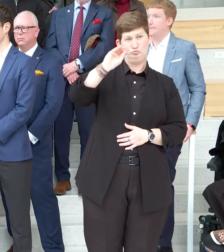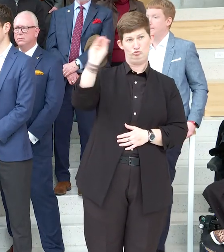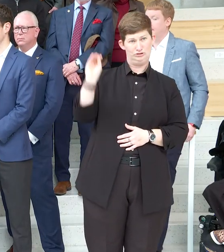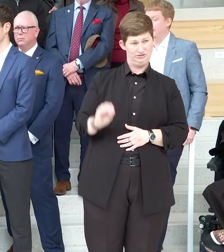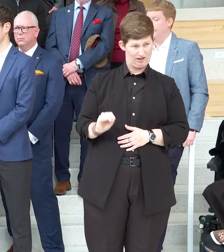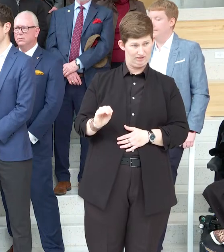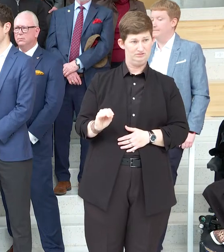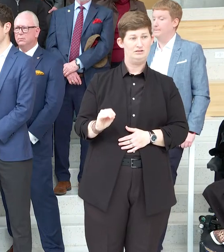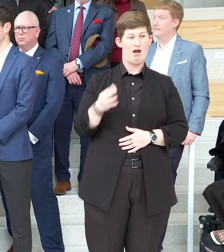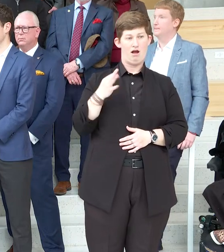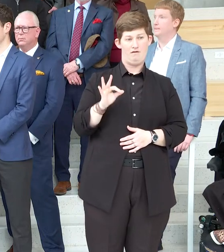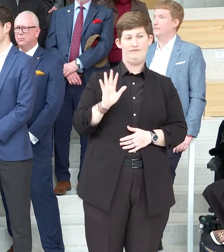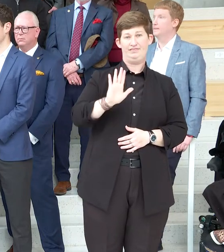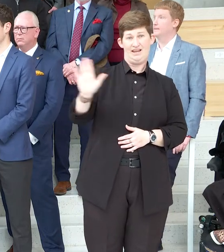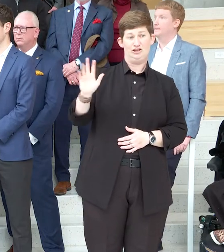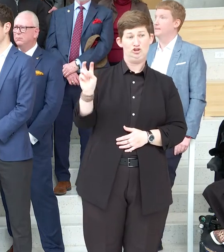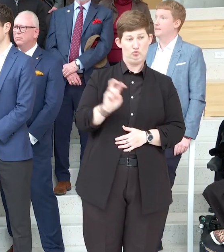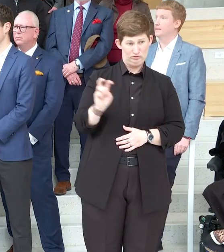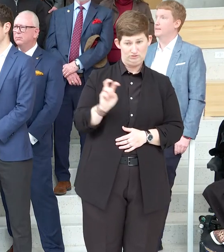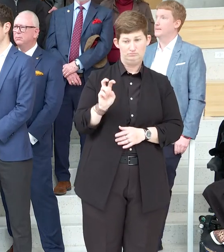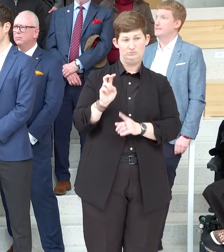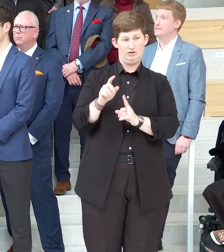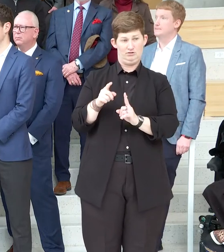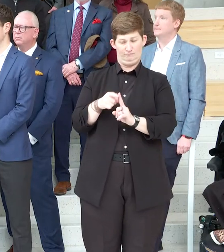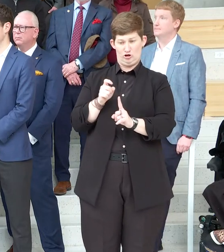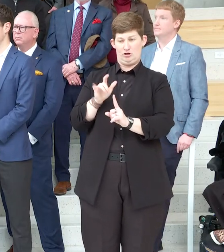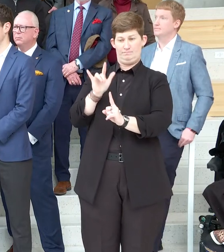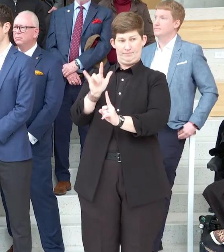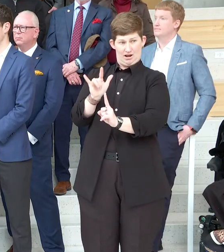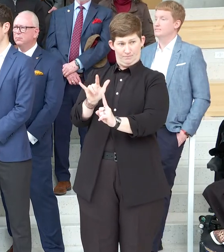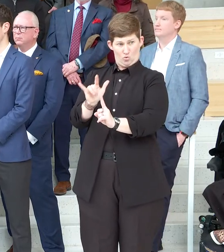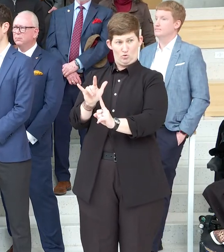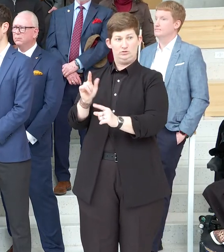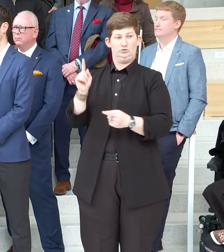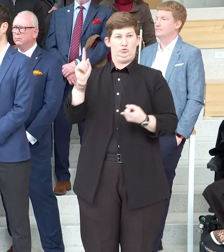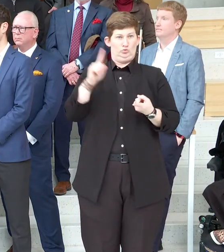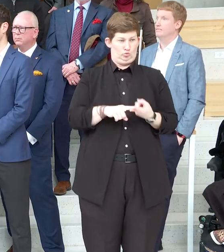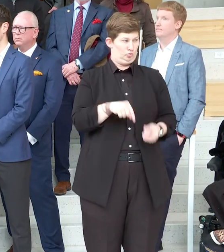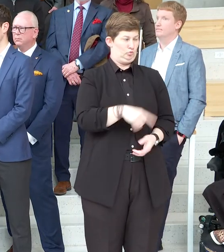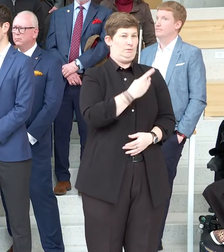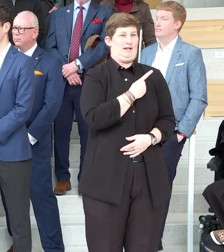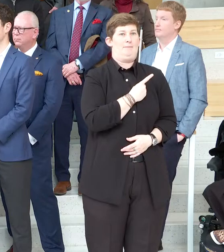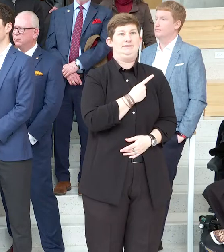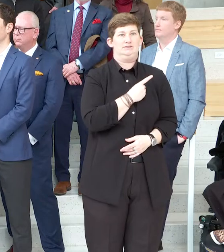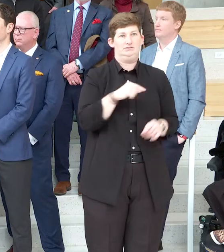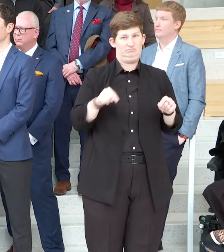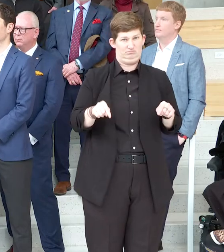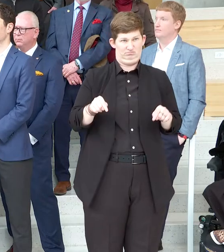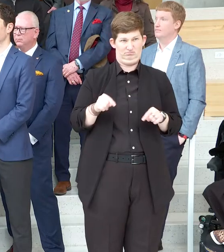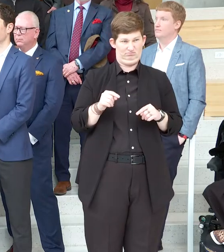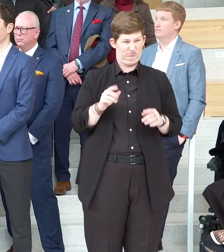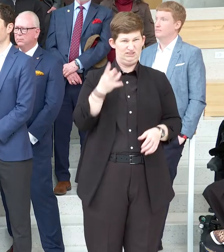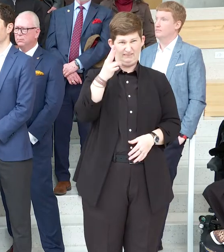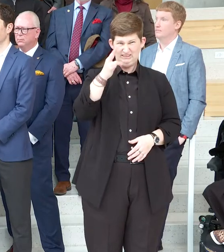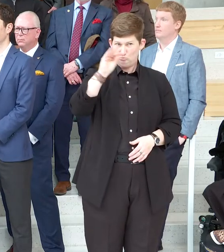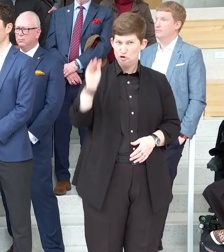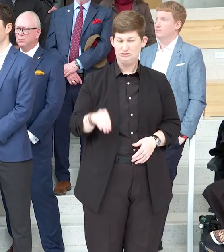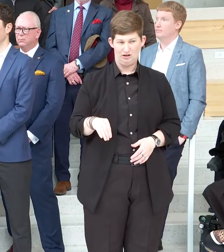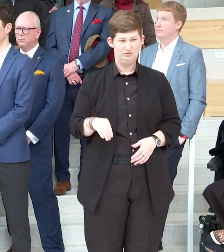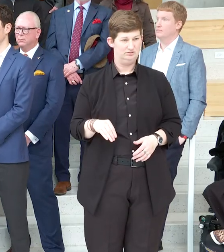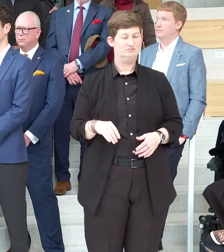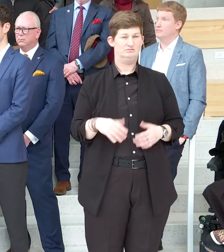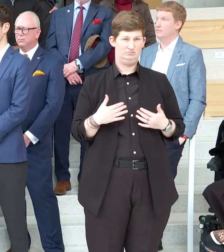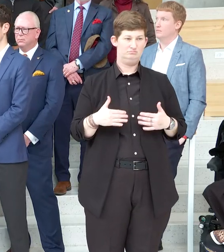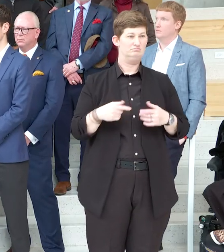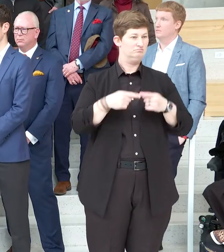240,744 of their trips originating at MSP terminated in the city of Minneapolis. Headed the opposite direction,